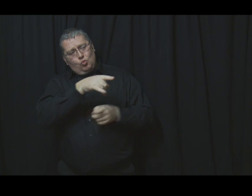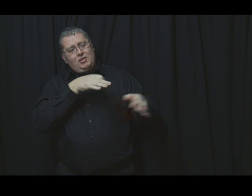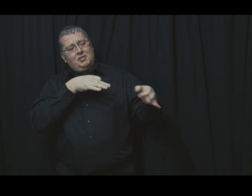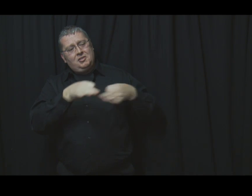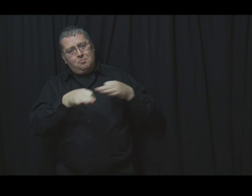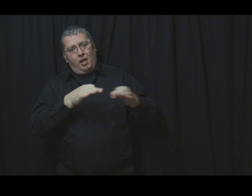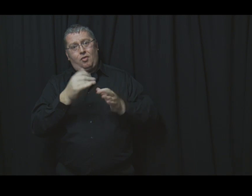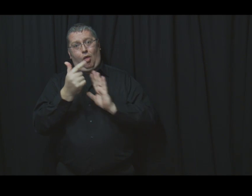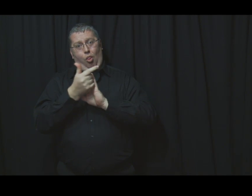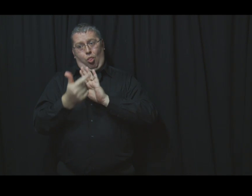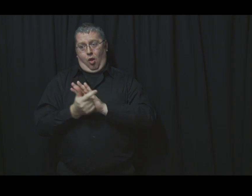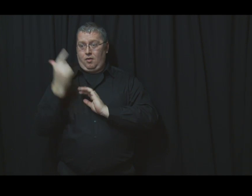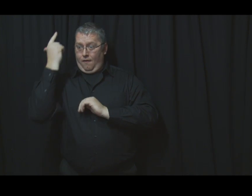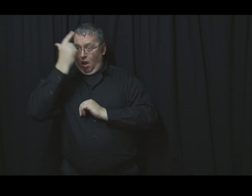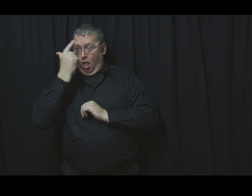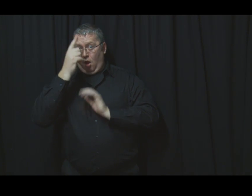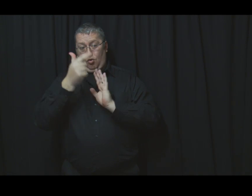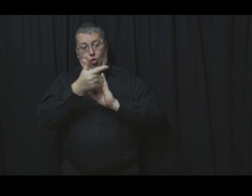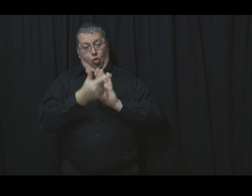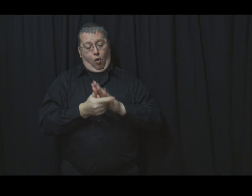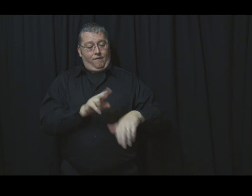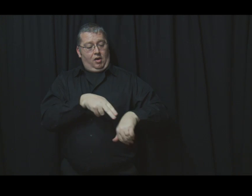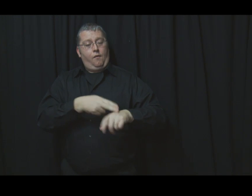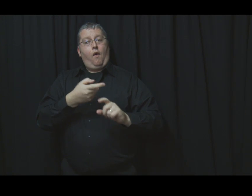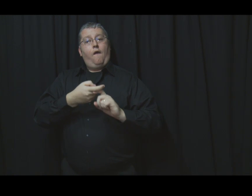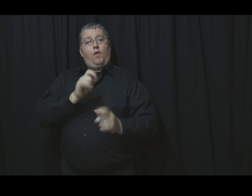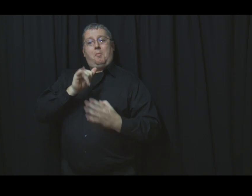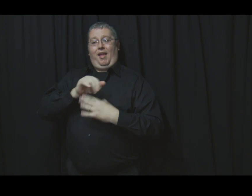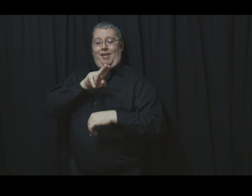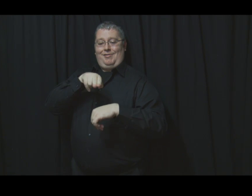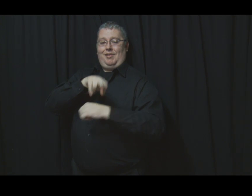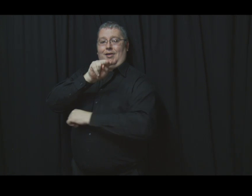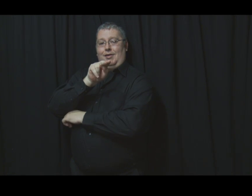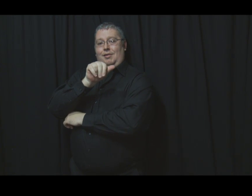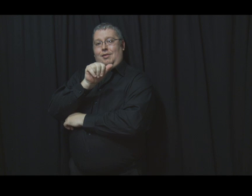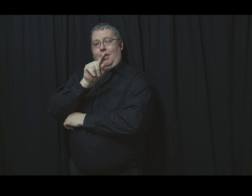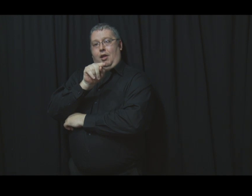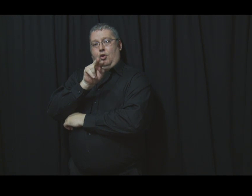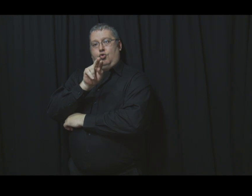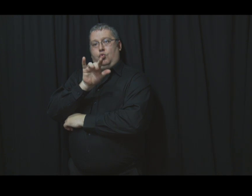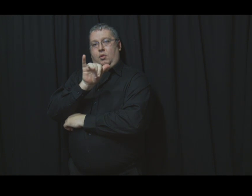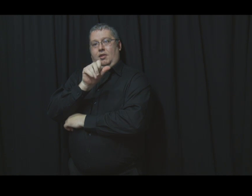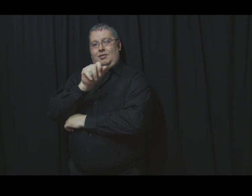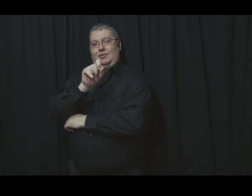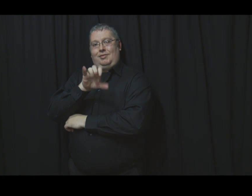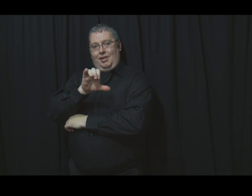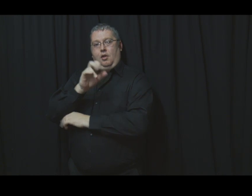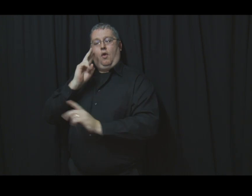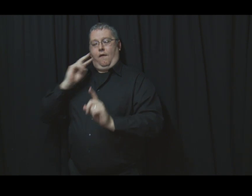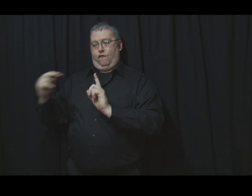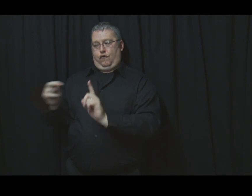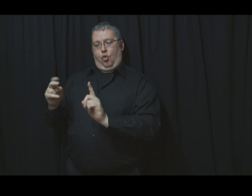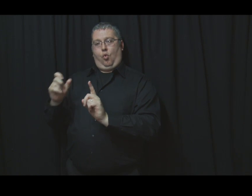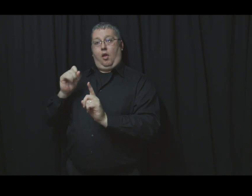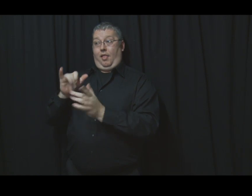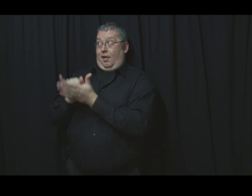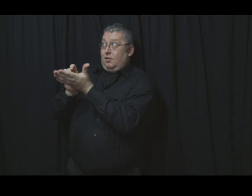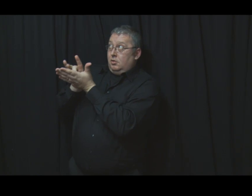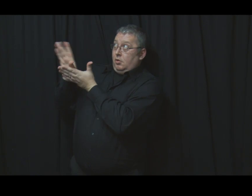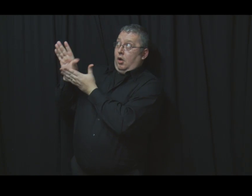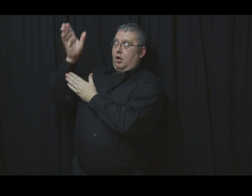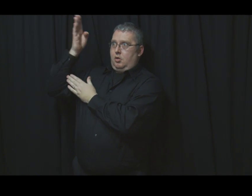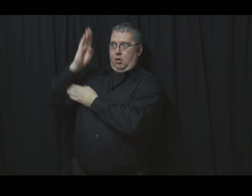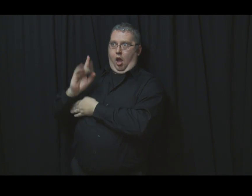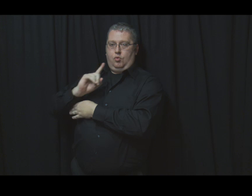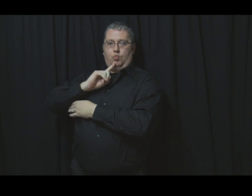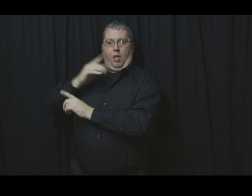of logic and the laws of nature from a naturalistic worldview that excludes the existence of God? Now, in my opening